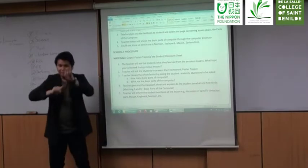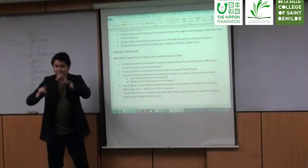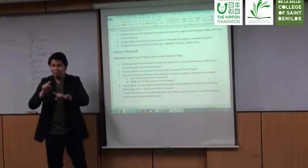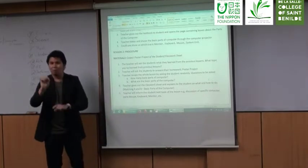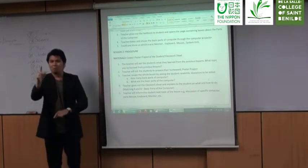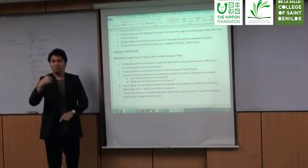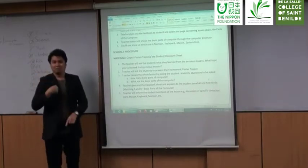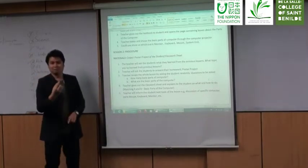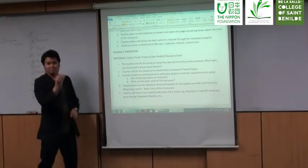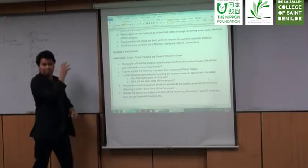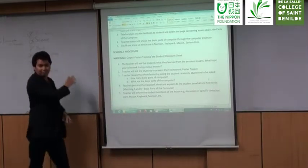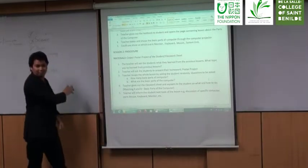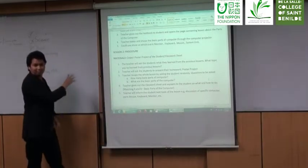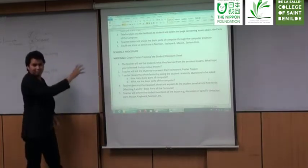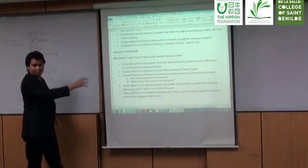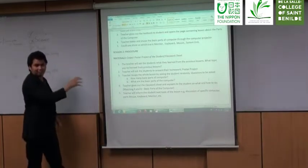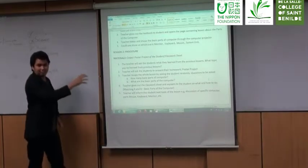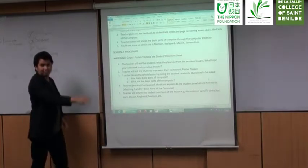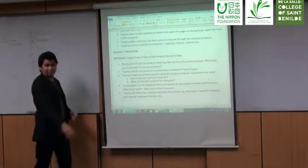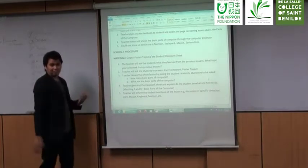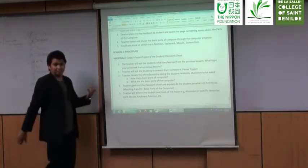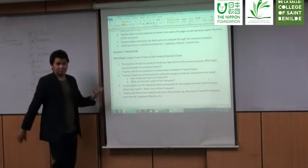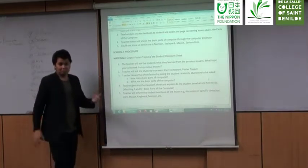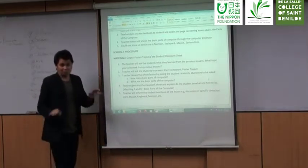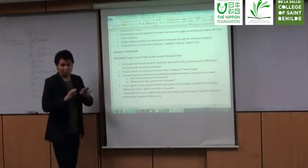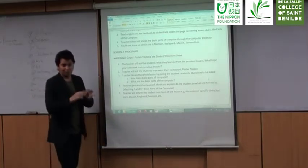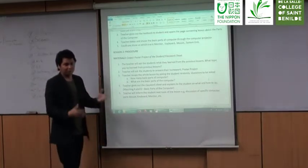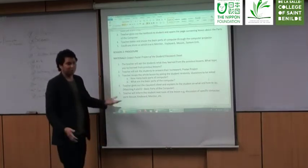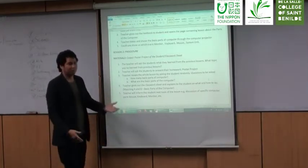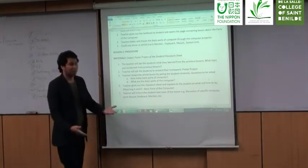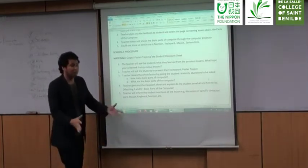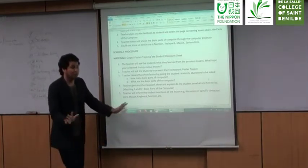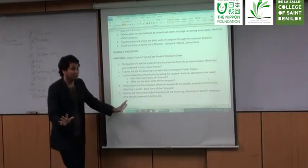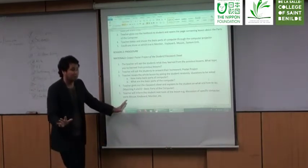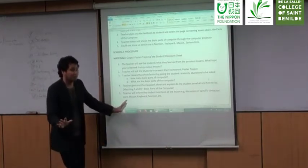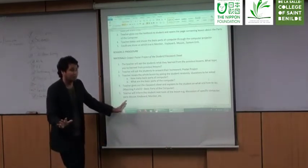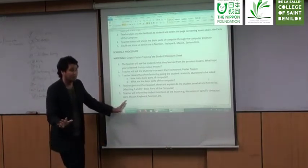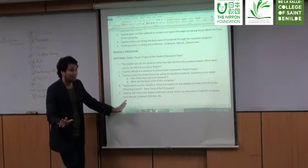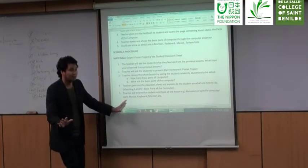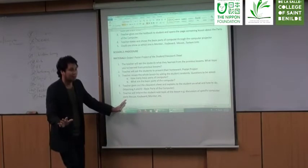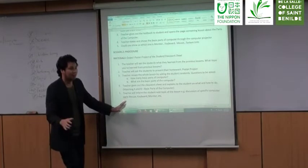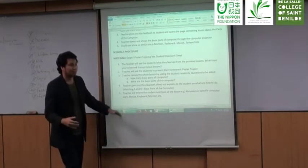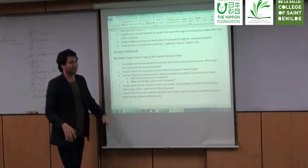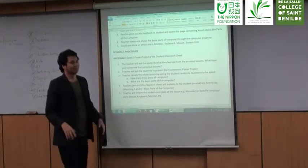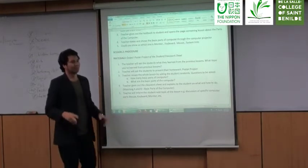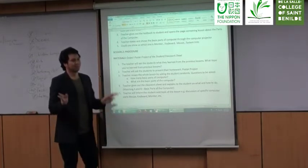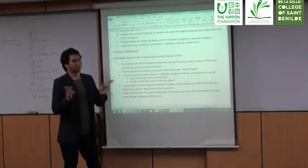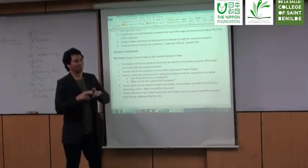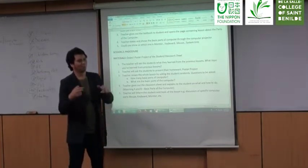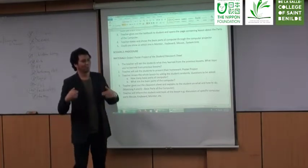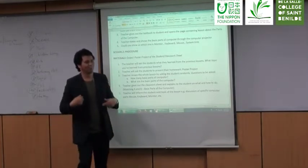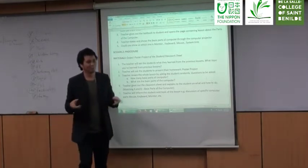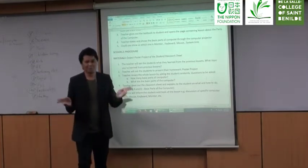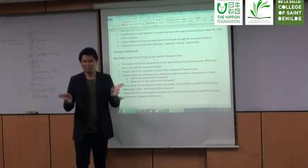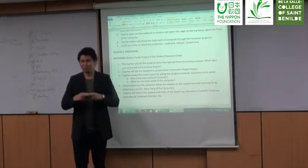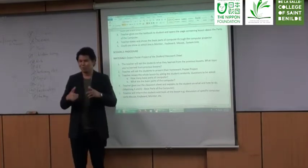Right time. Correct it if you're wrong. Important. Something shop.